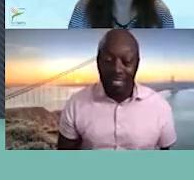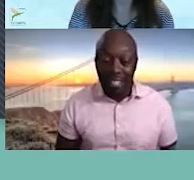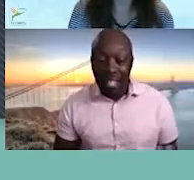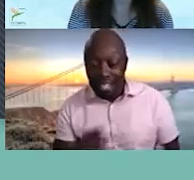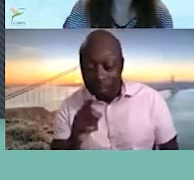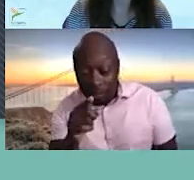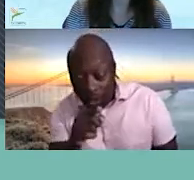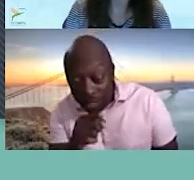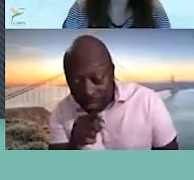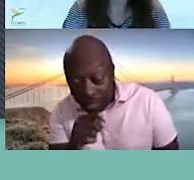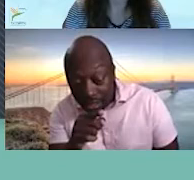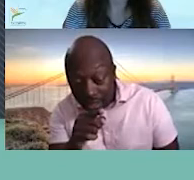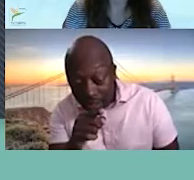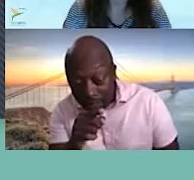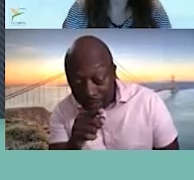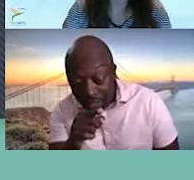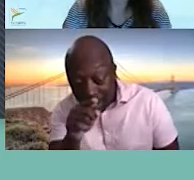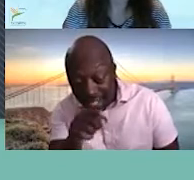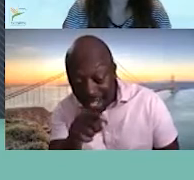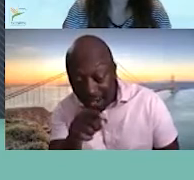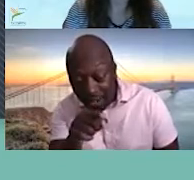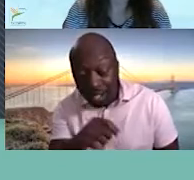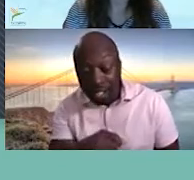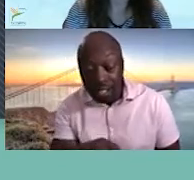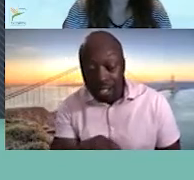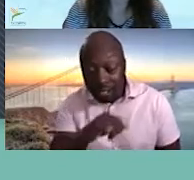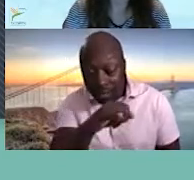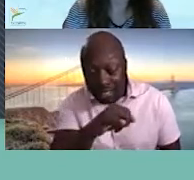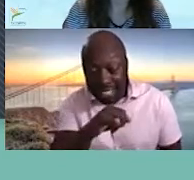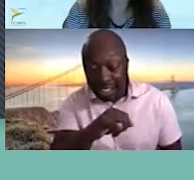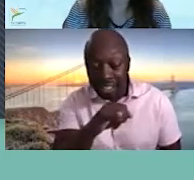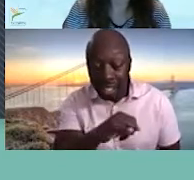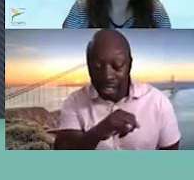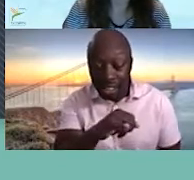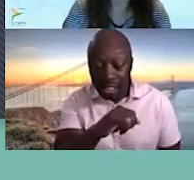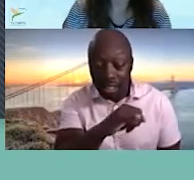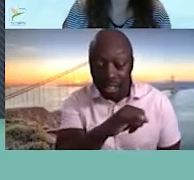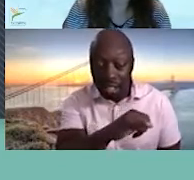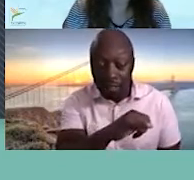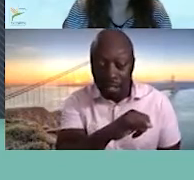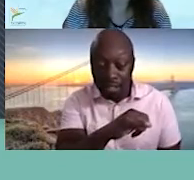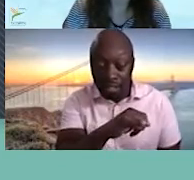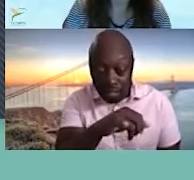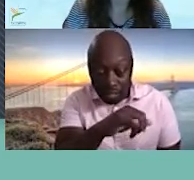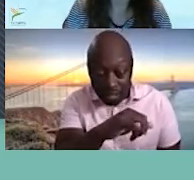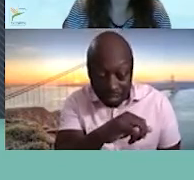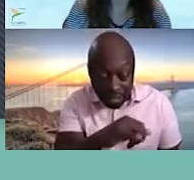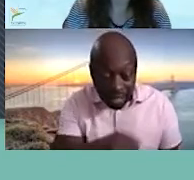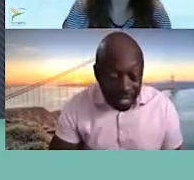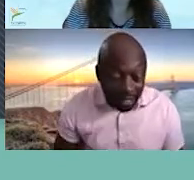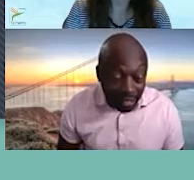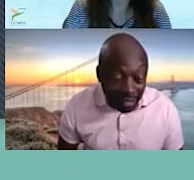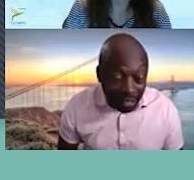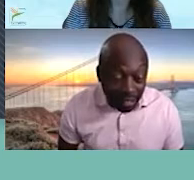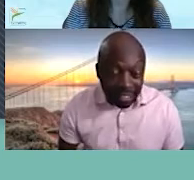sign. And if you notice, right now, the little one is actually touching the mother's